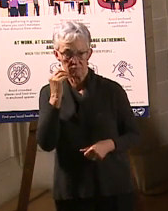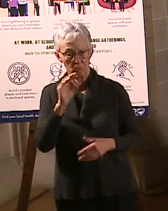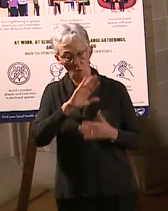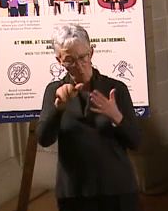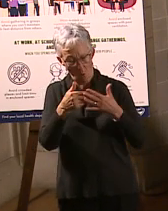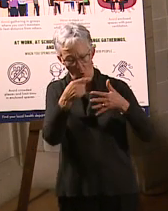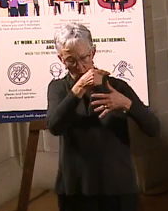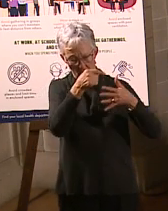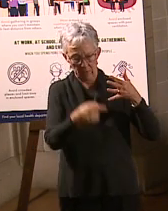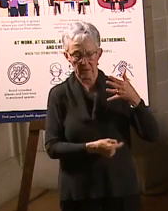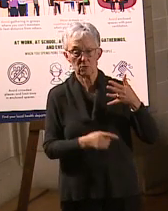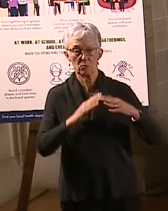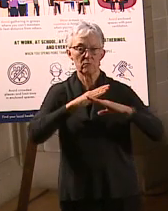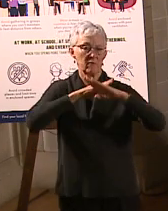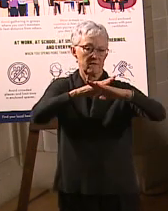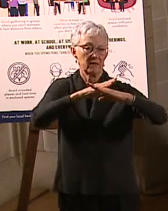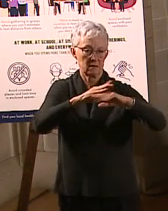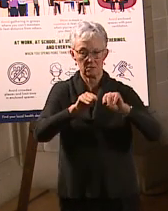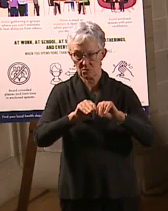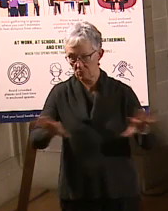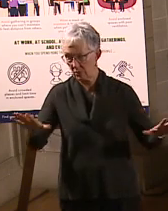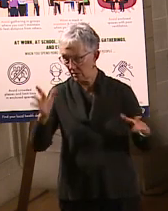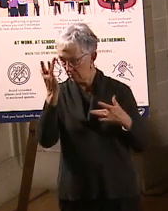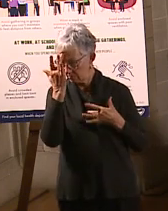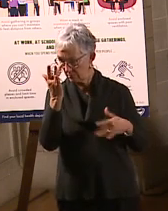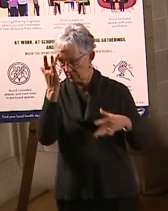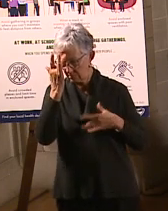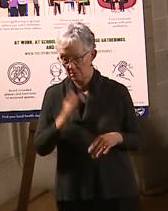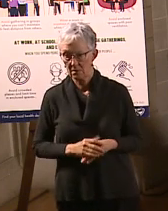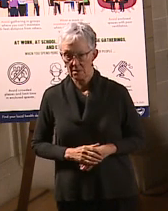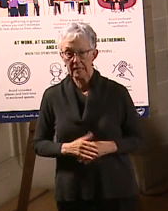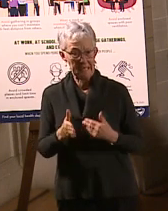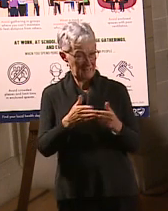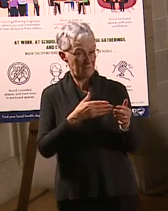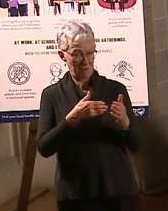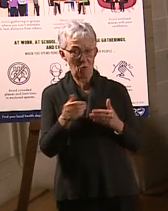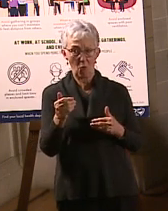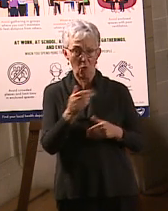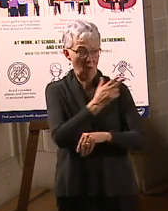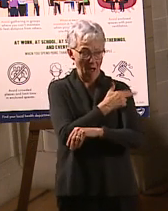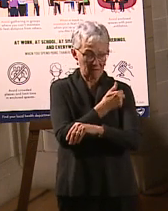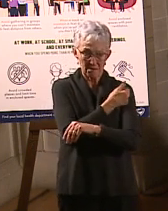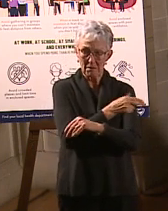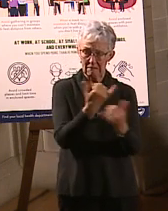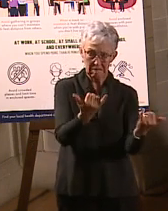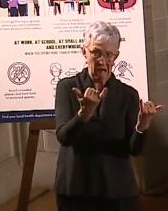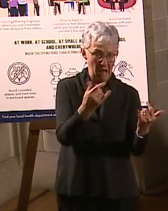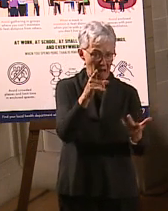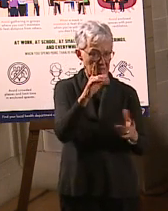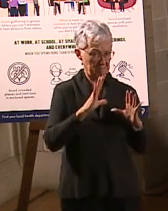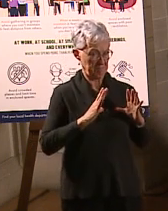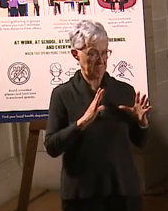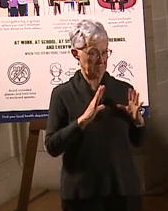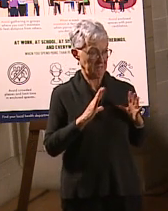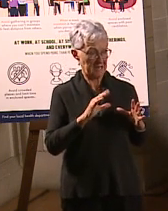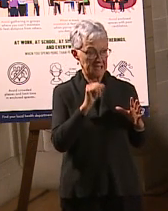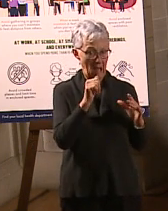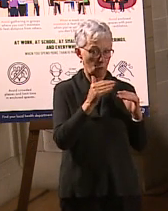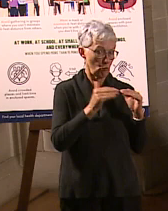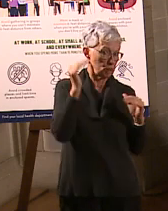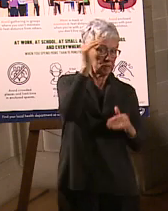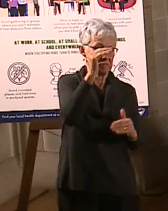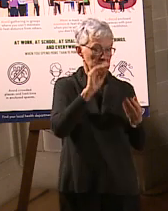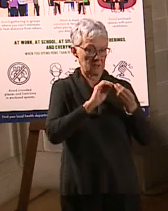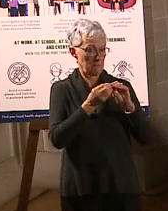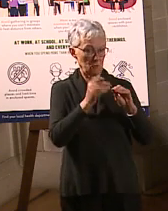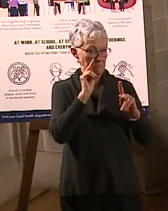that. Even though we're seeing good progress on our hospital capacity, we want to continue to do all the things that have helped us get